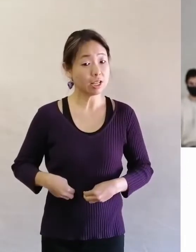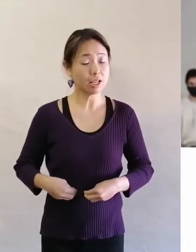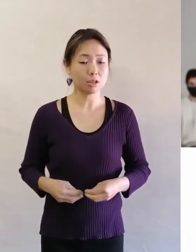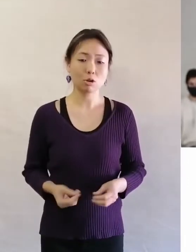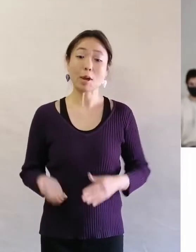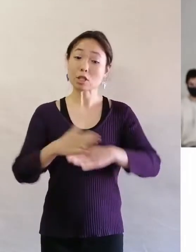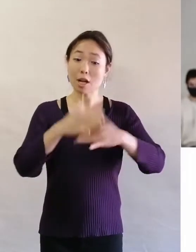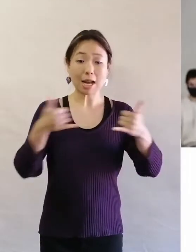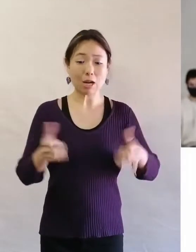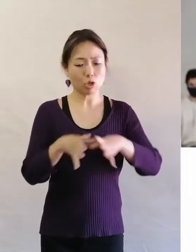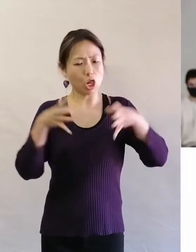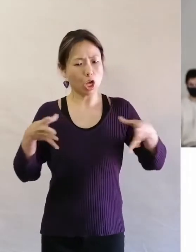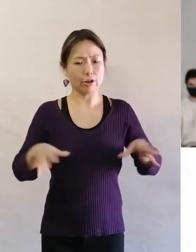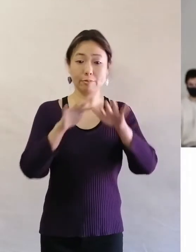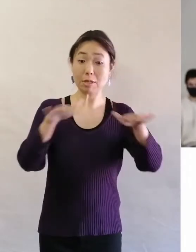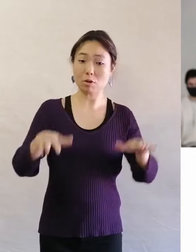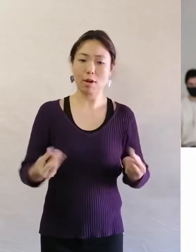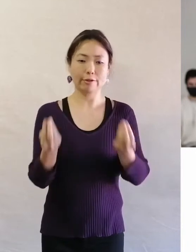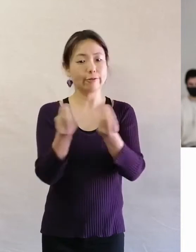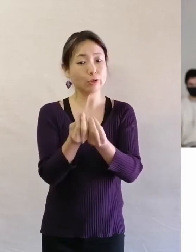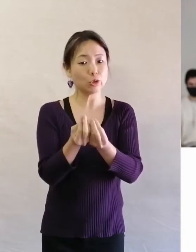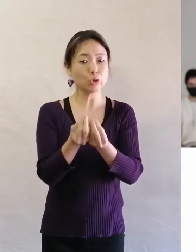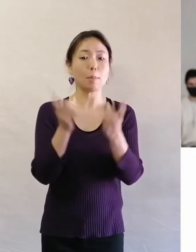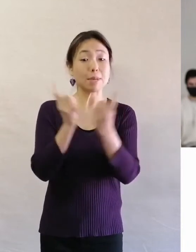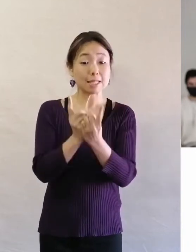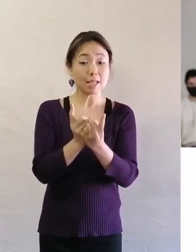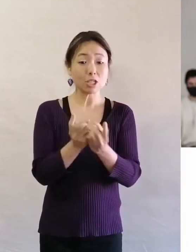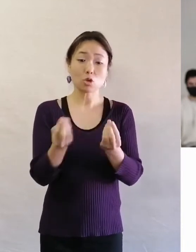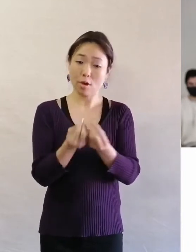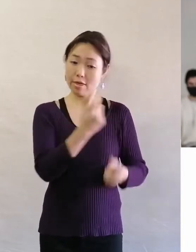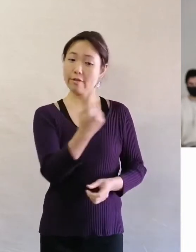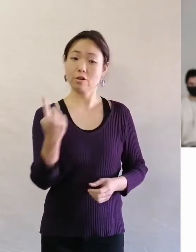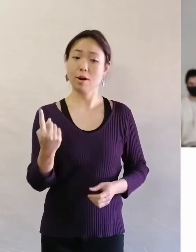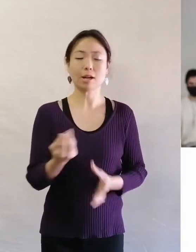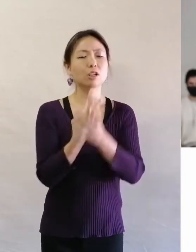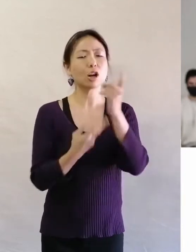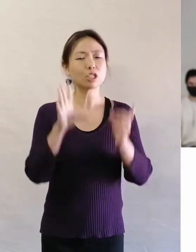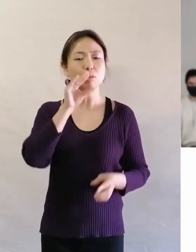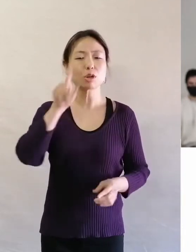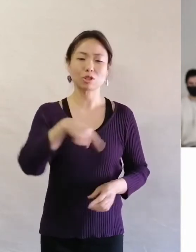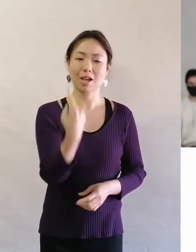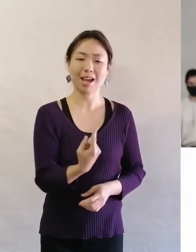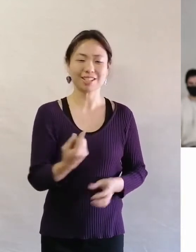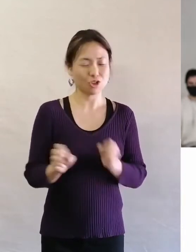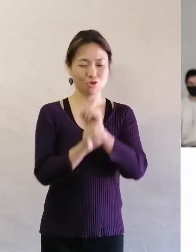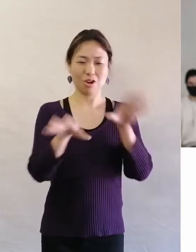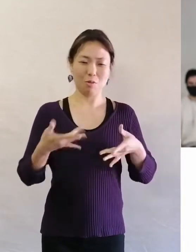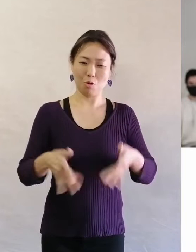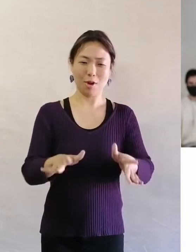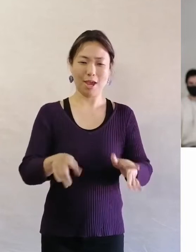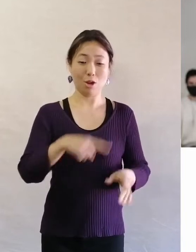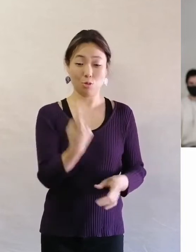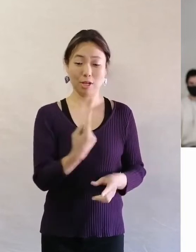online with a whole bunch of people, and we had a few meetings live with everyone. God has spoken to us in an incredible way. We